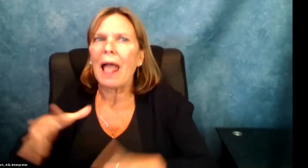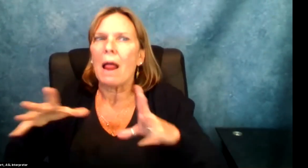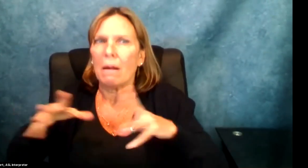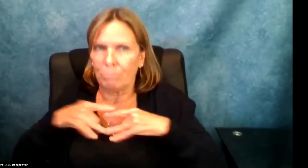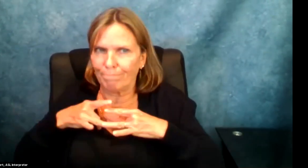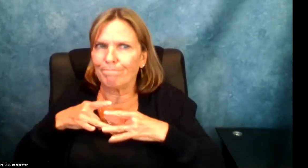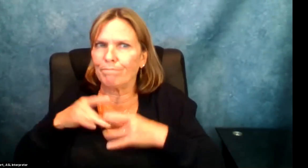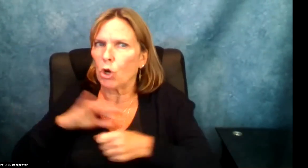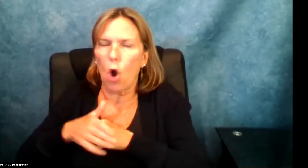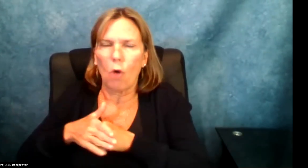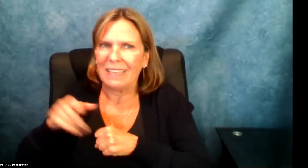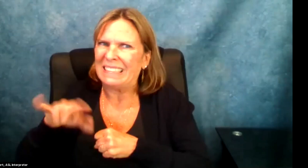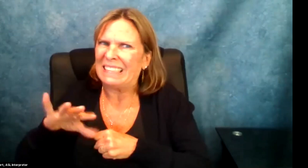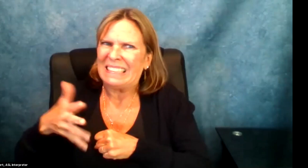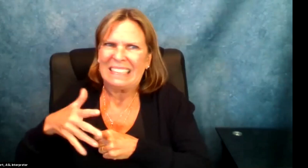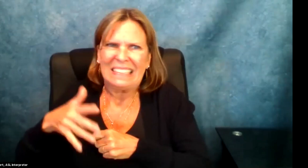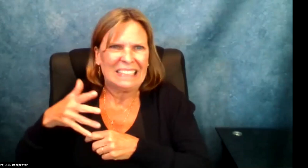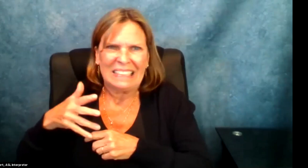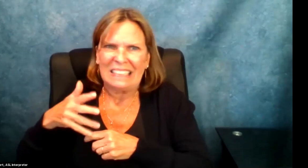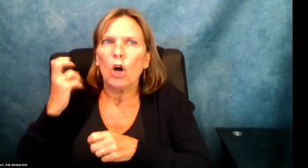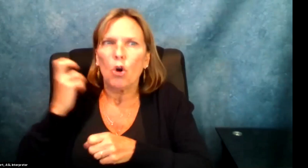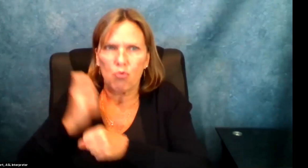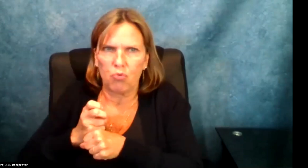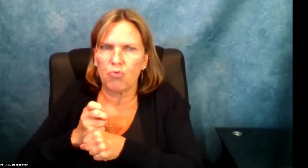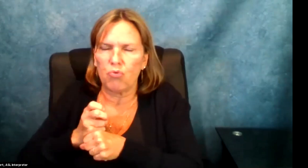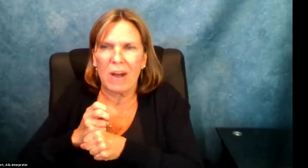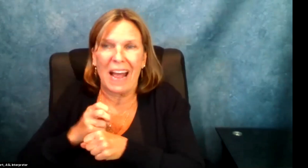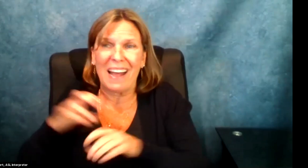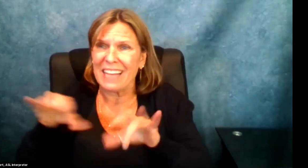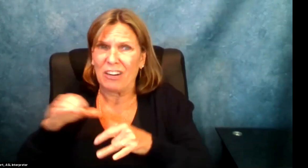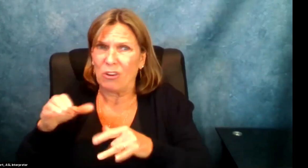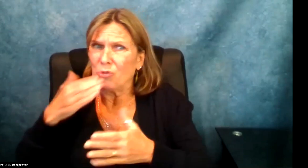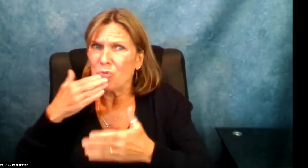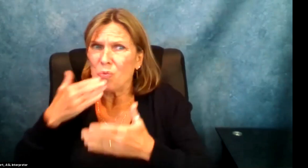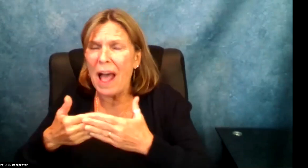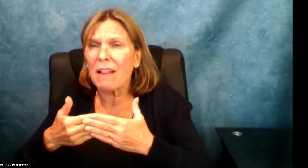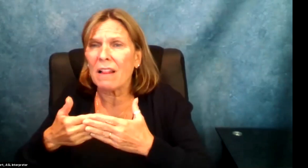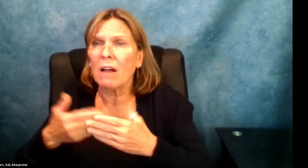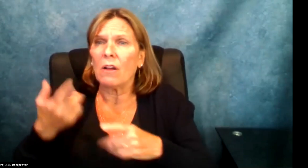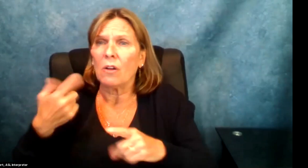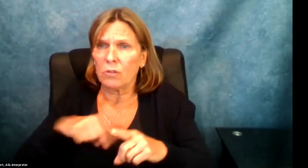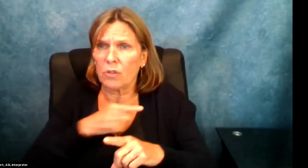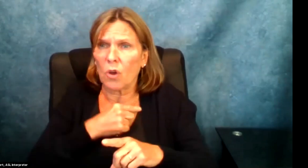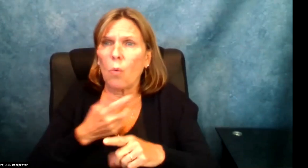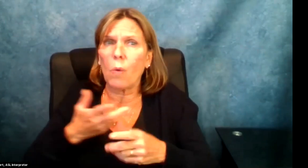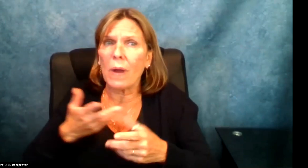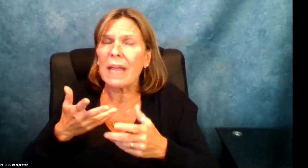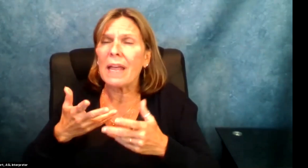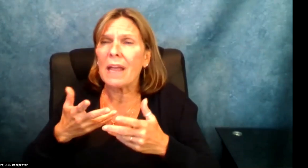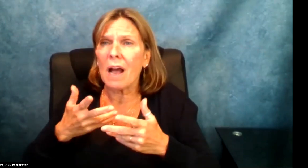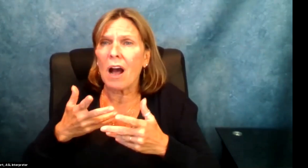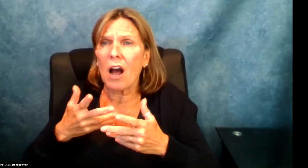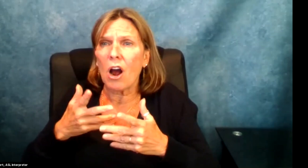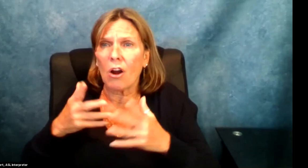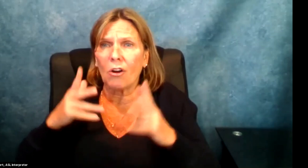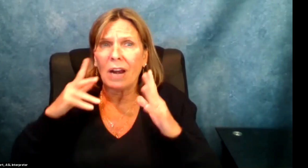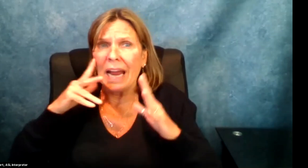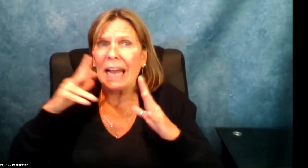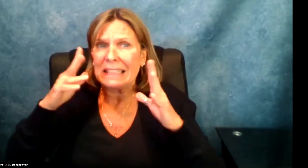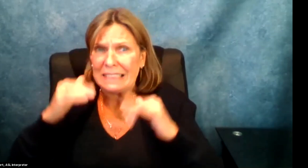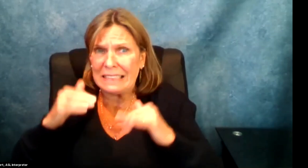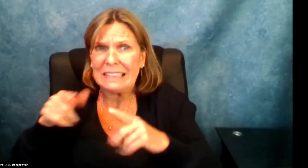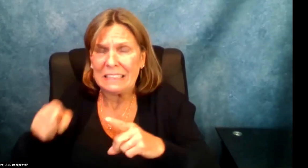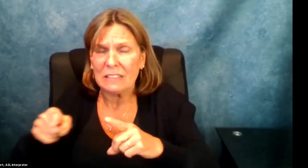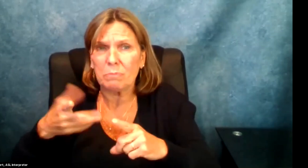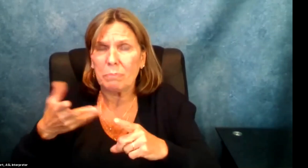in pregnancy. And in fact, we're actually recommending monoclonal antibody therapy for those women who are pregnant and symptomatic in